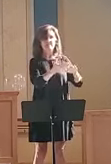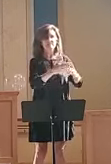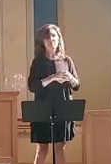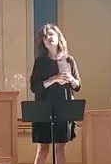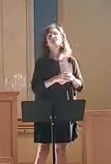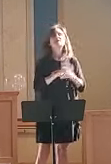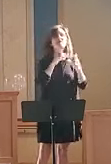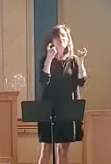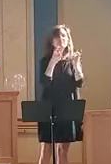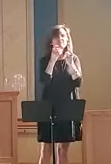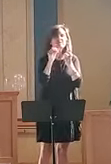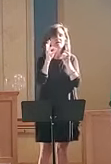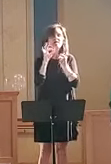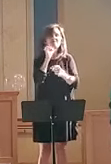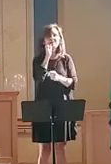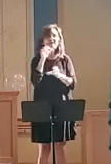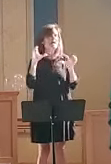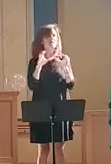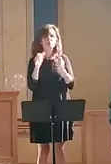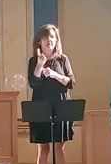of omission,